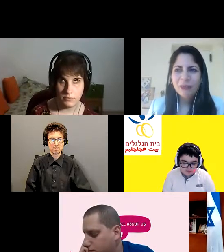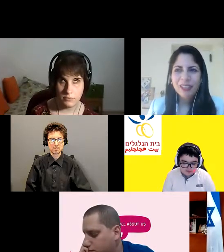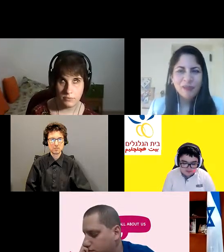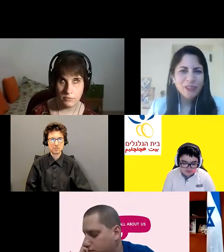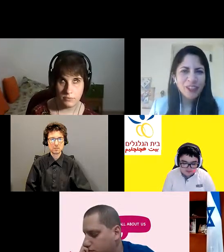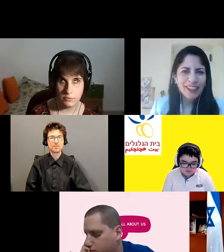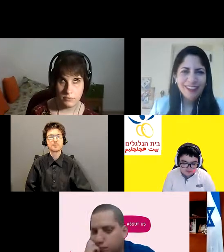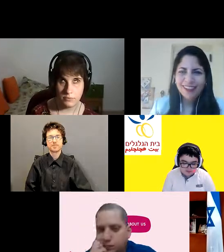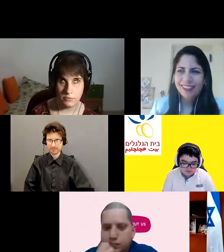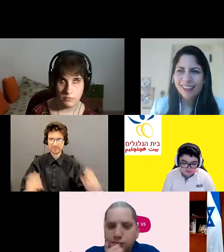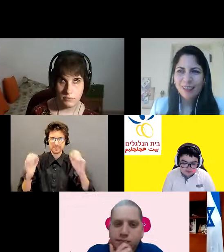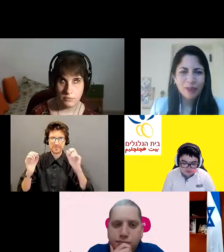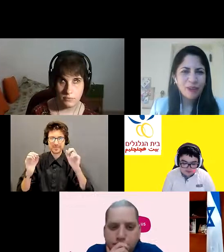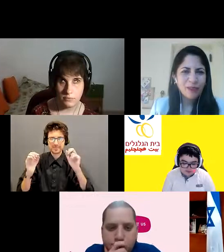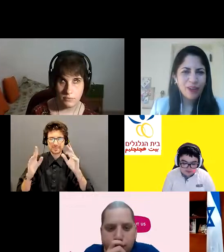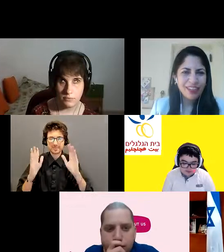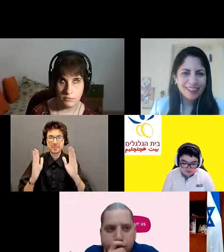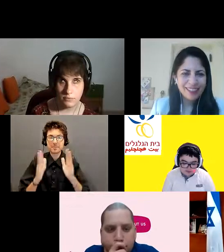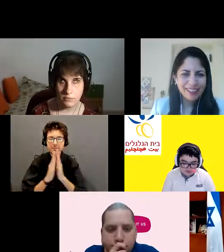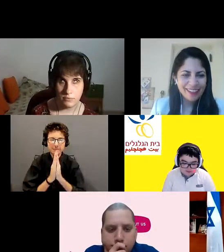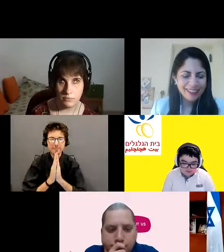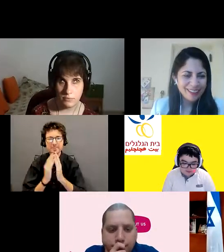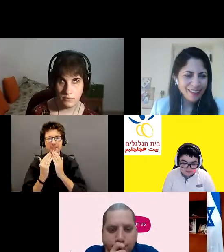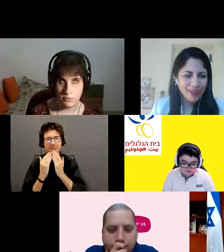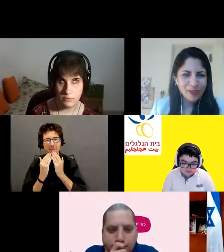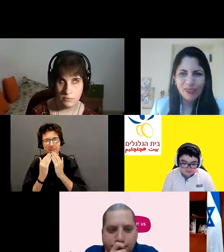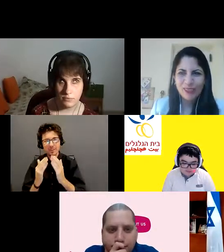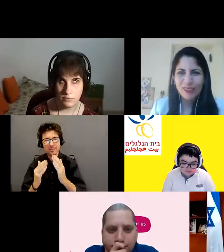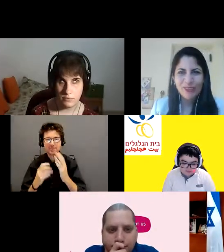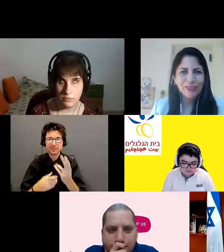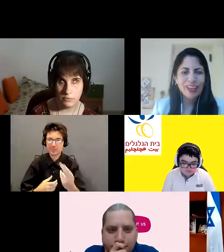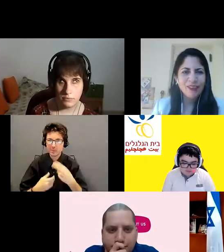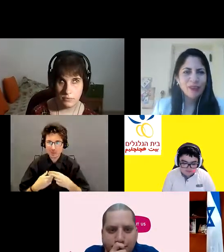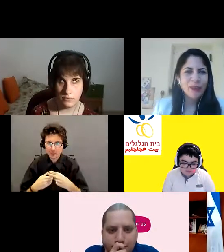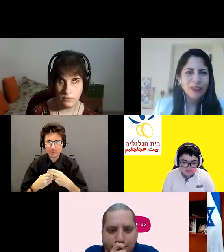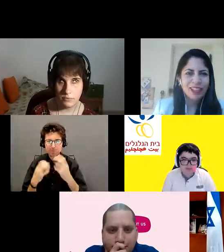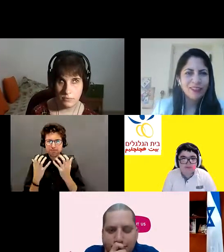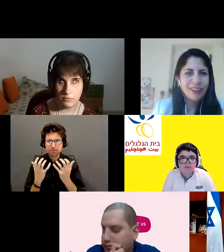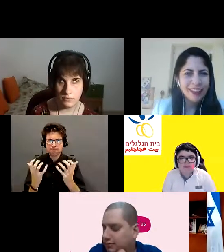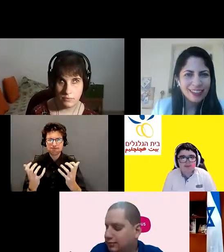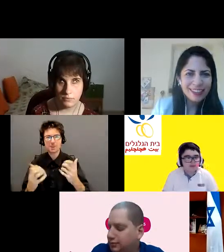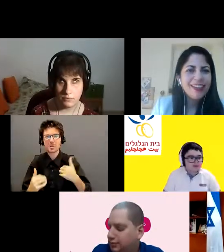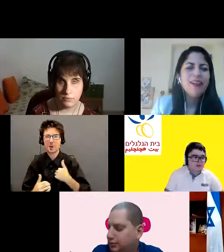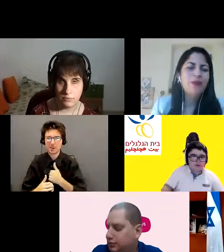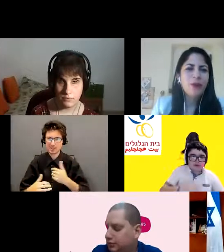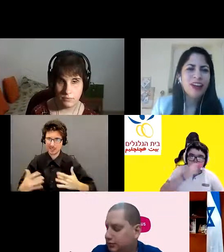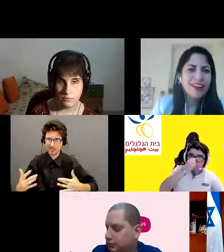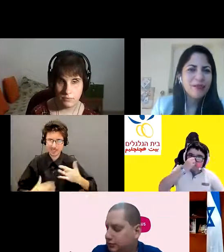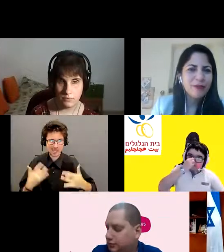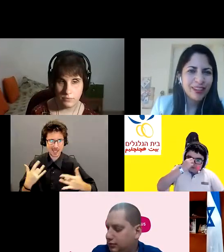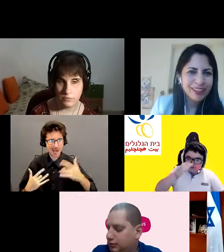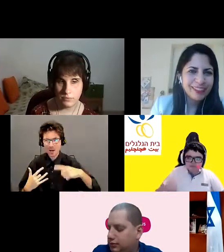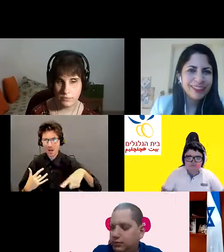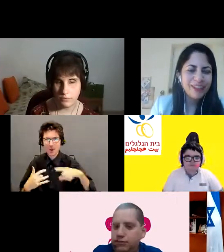Thank you everybody for joining. We're very excited to have you all here with us for